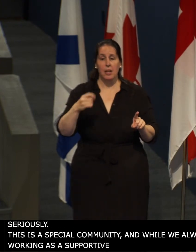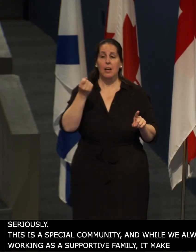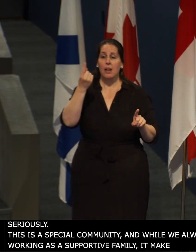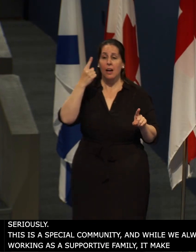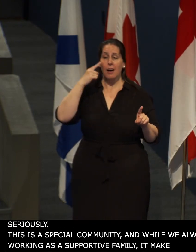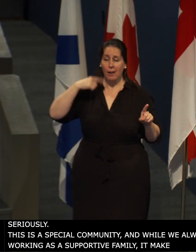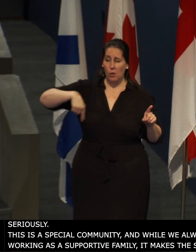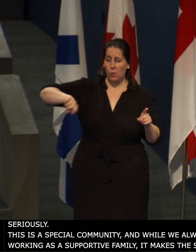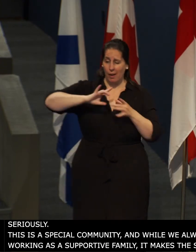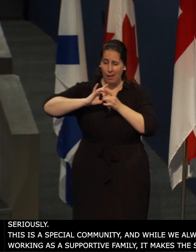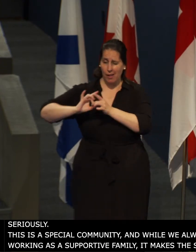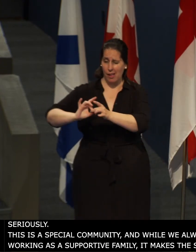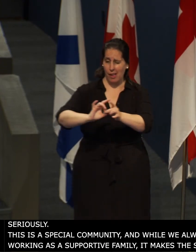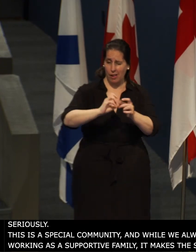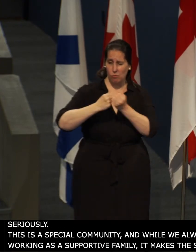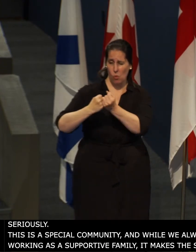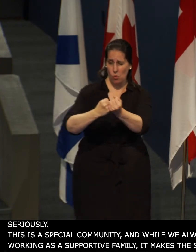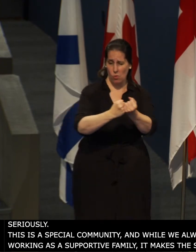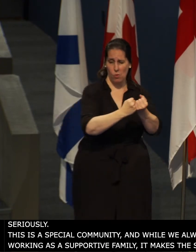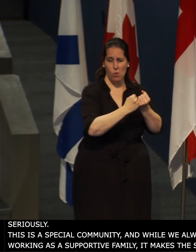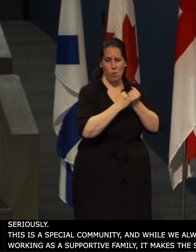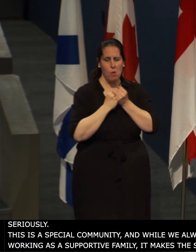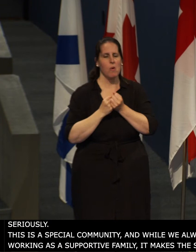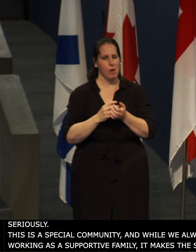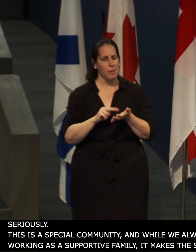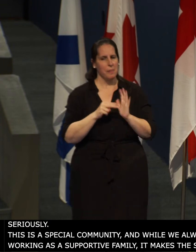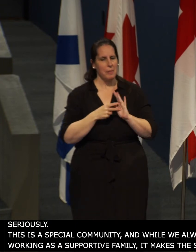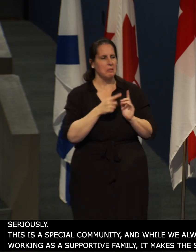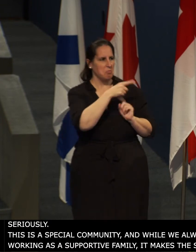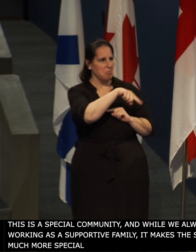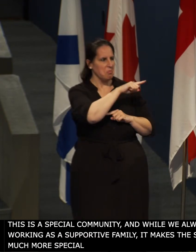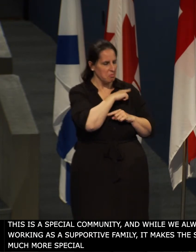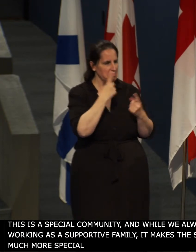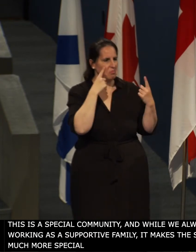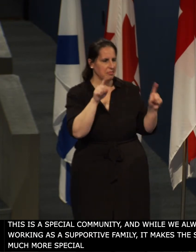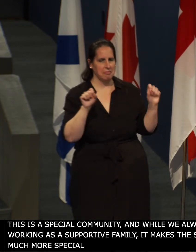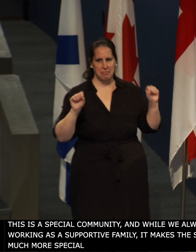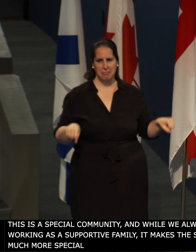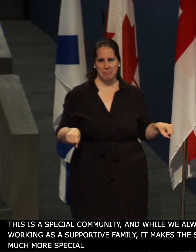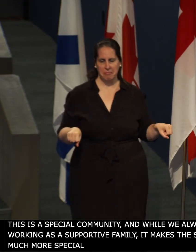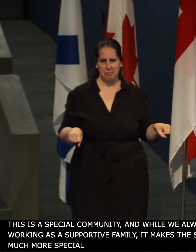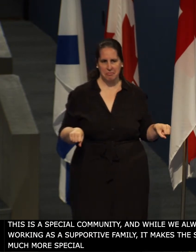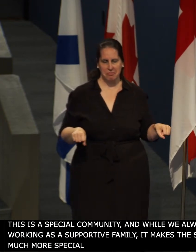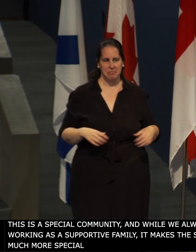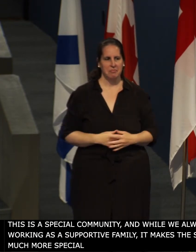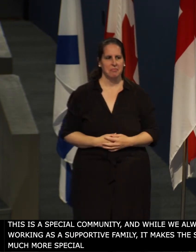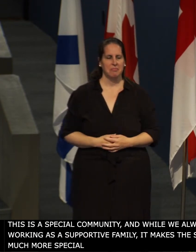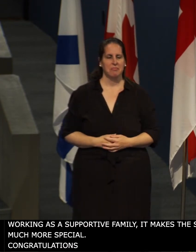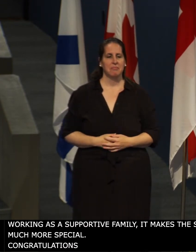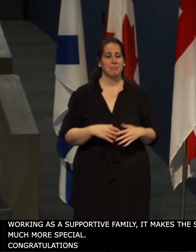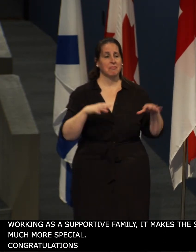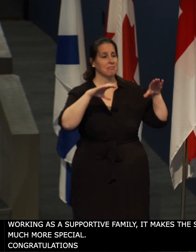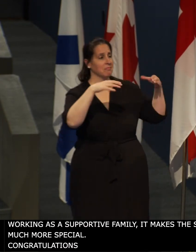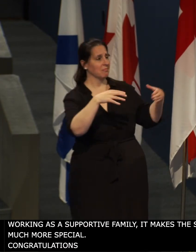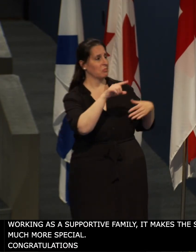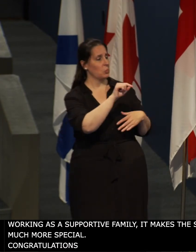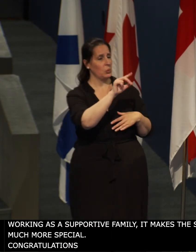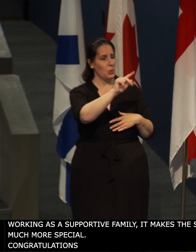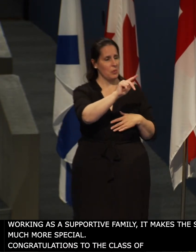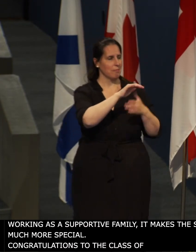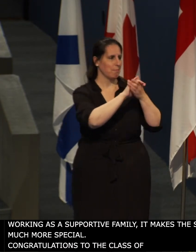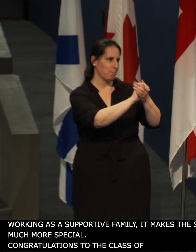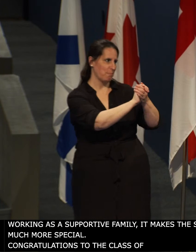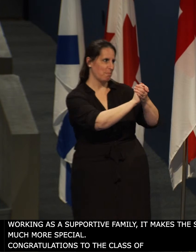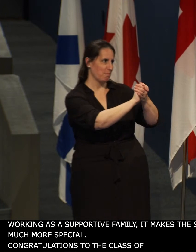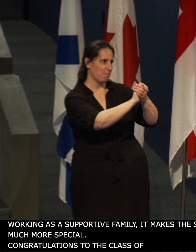we see at the end of the academic year that much more special. Congratulations to the class of 2023.